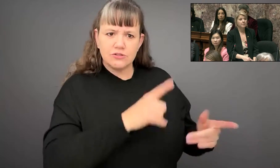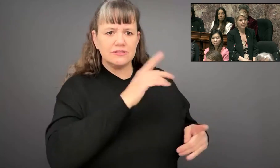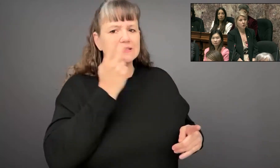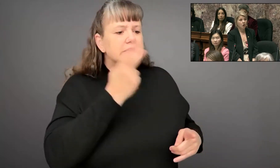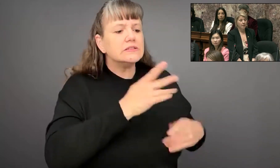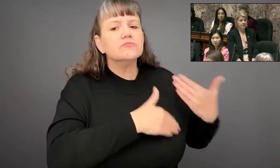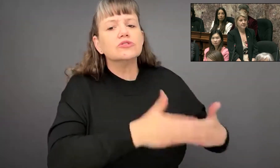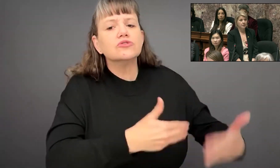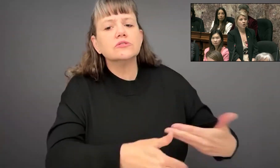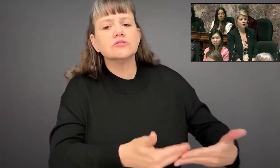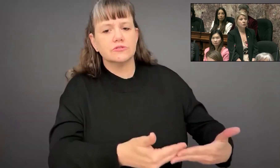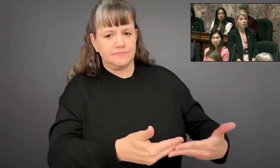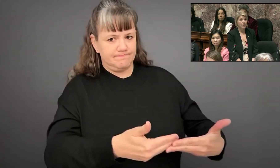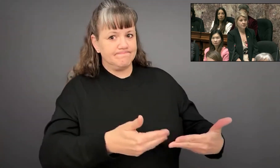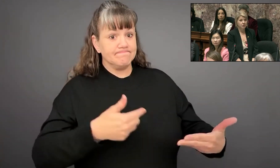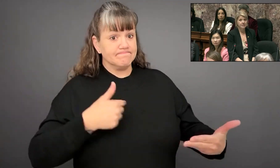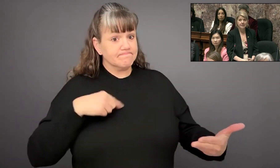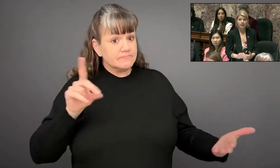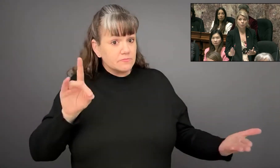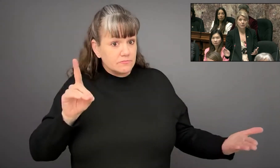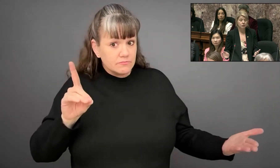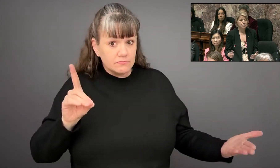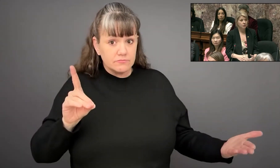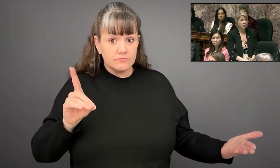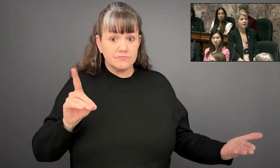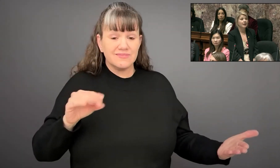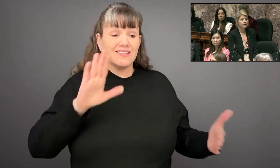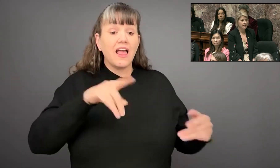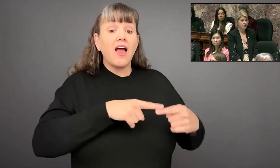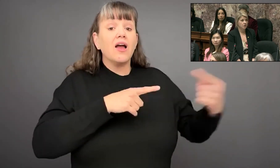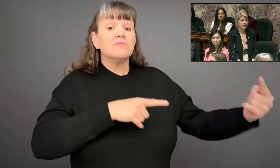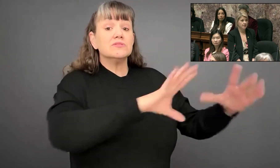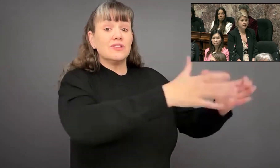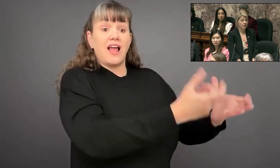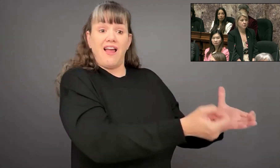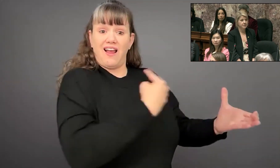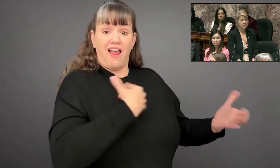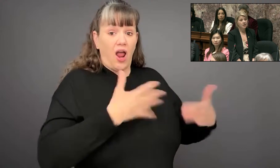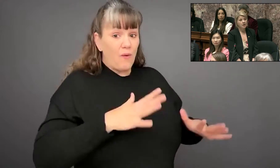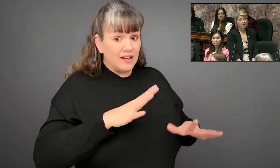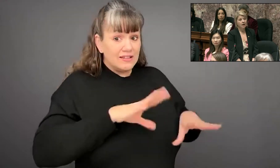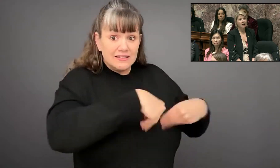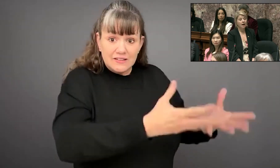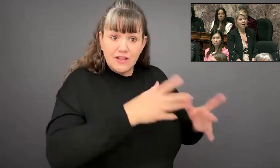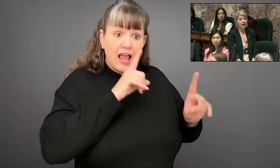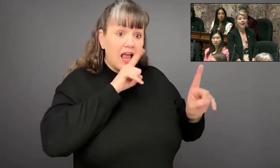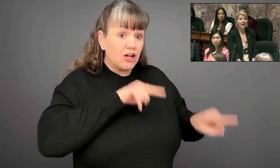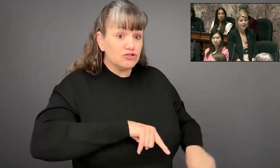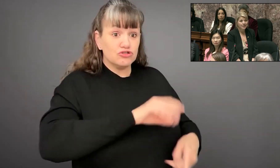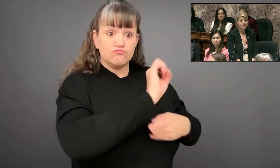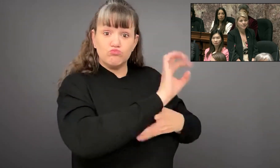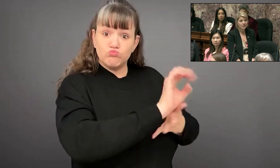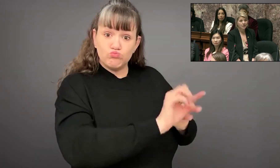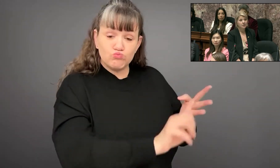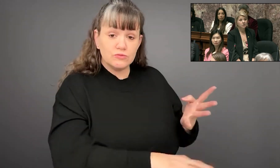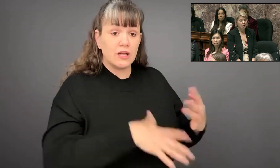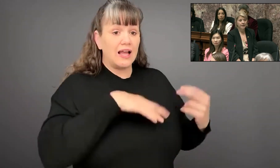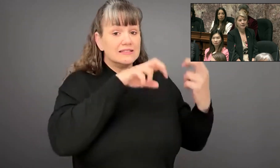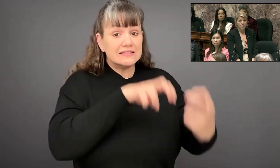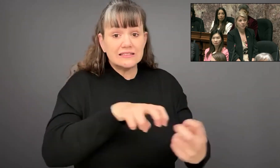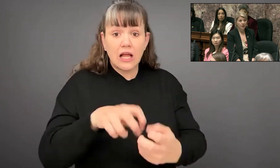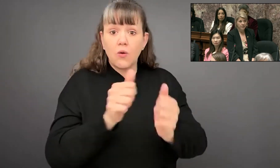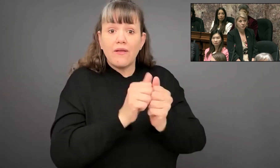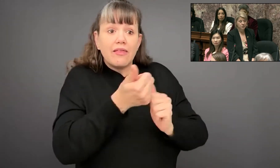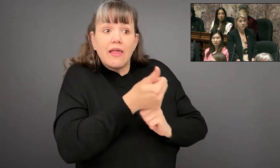to the member opposite on her questions, and will do so with any member in this House. I hate